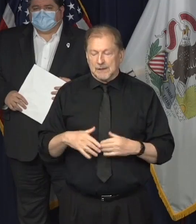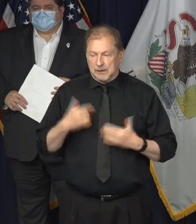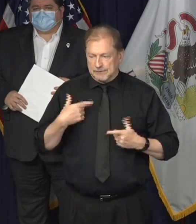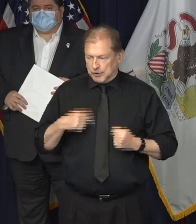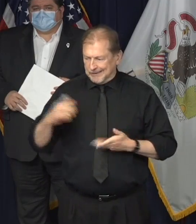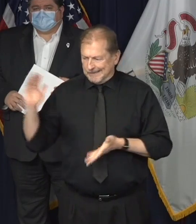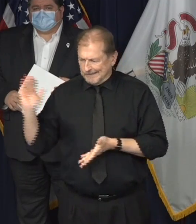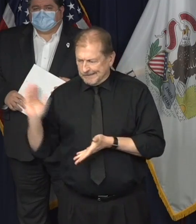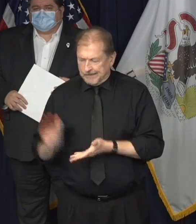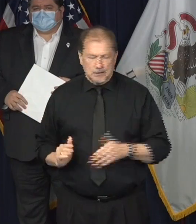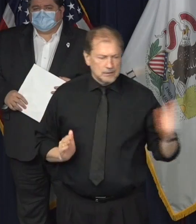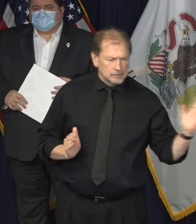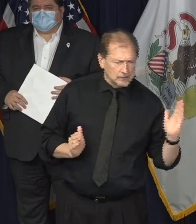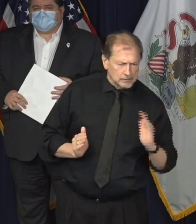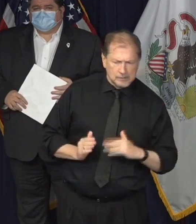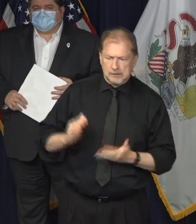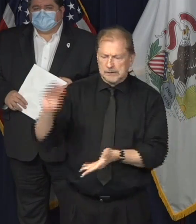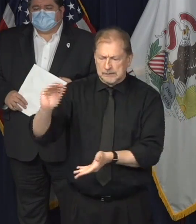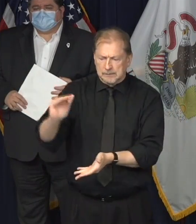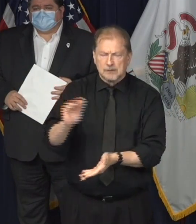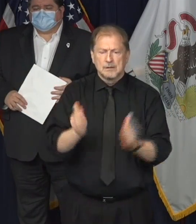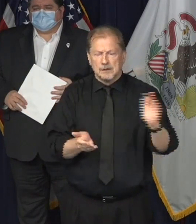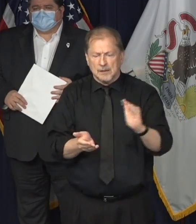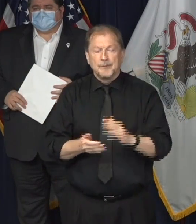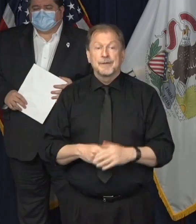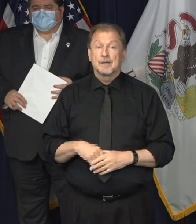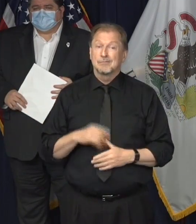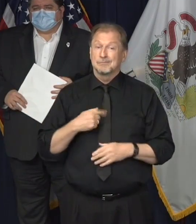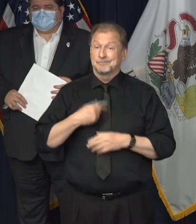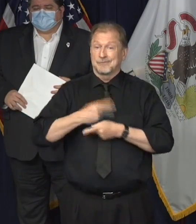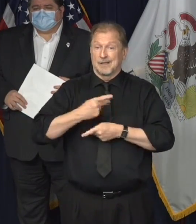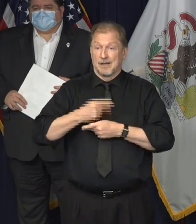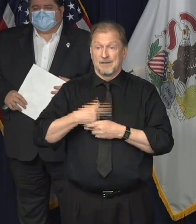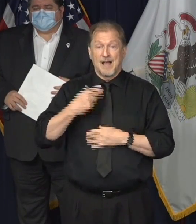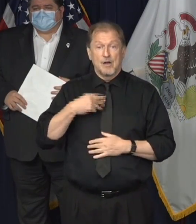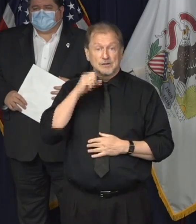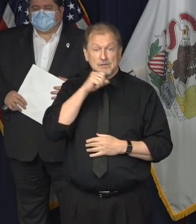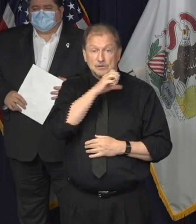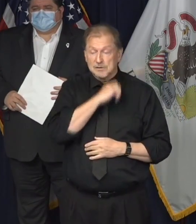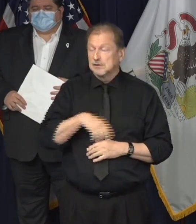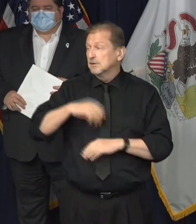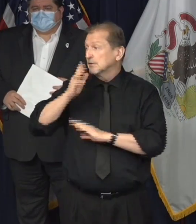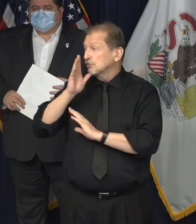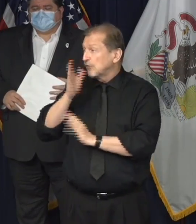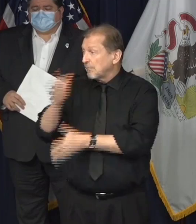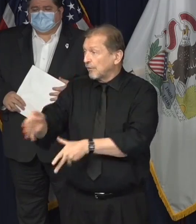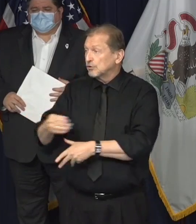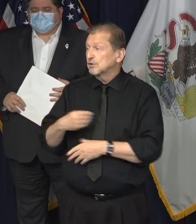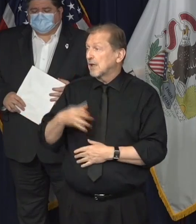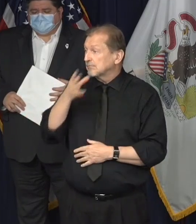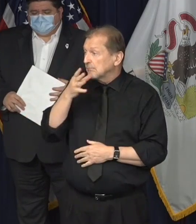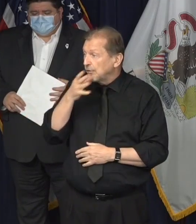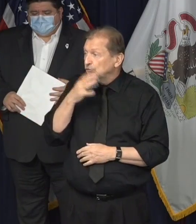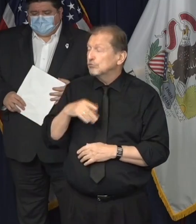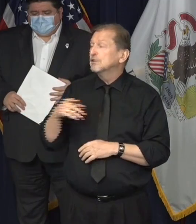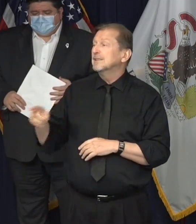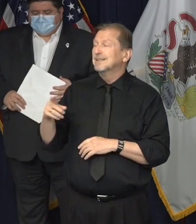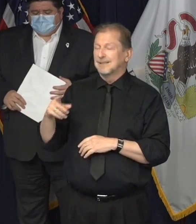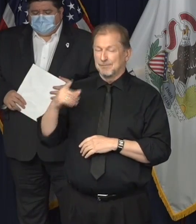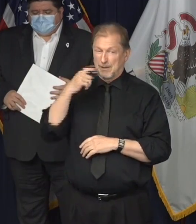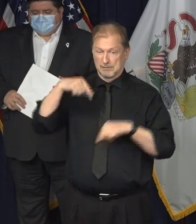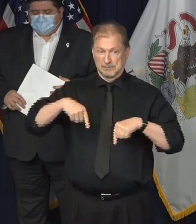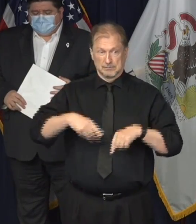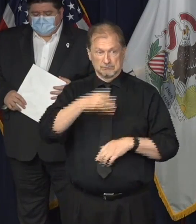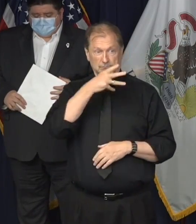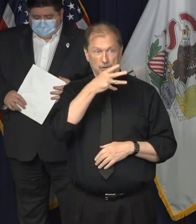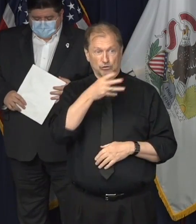spread. Please, let's honor our elderly mothers and our grandmothers this Mother's Day by keeping them safe. To do that,